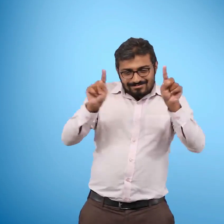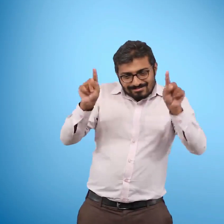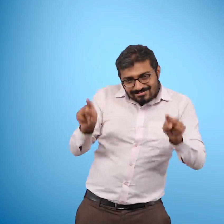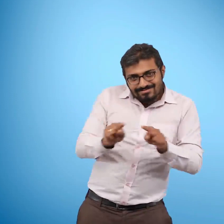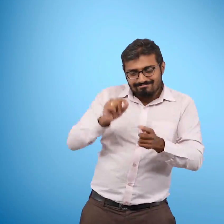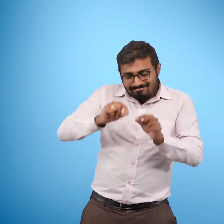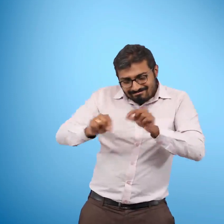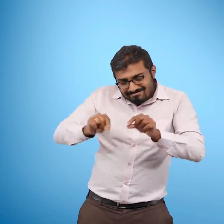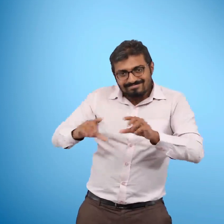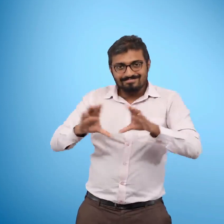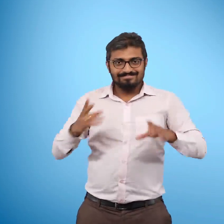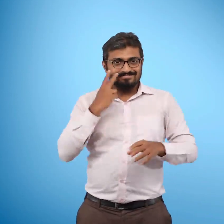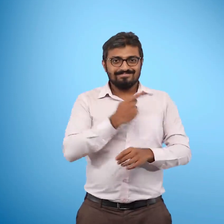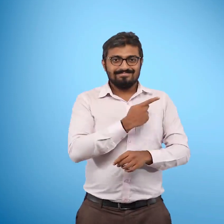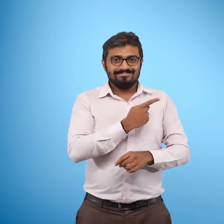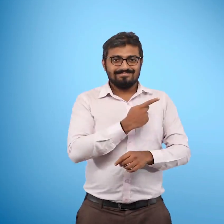of different rectangles.